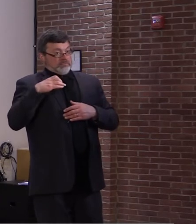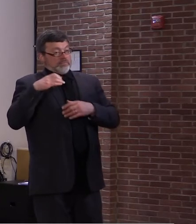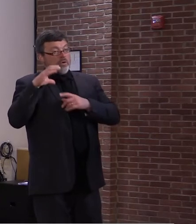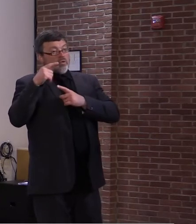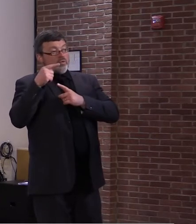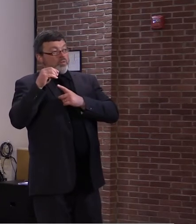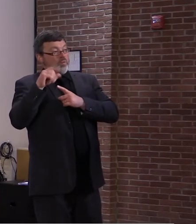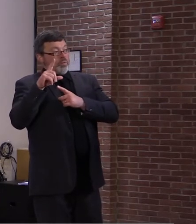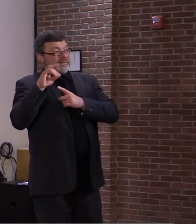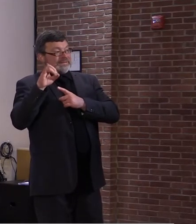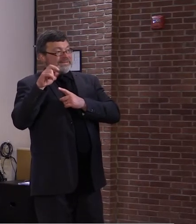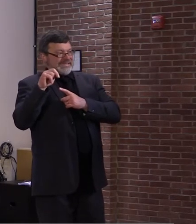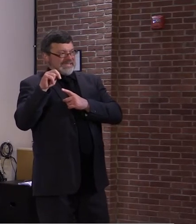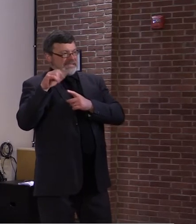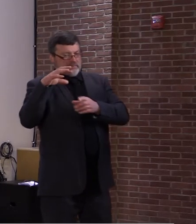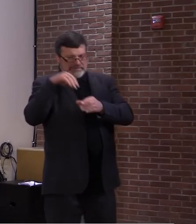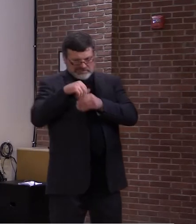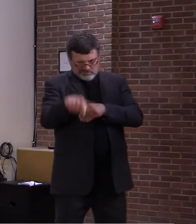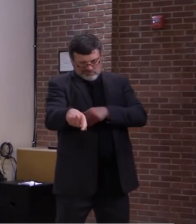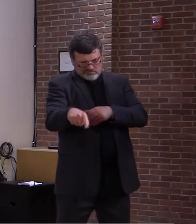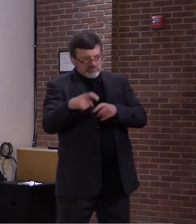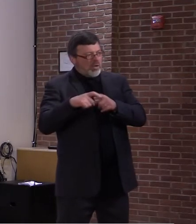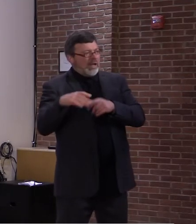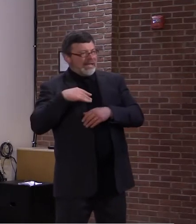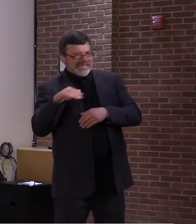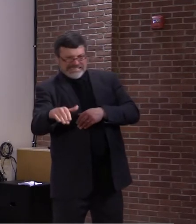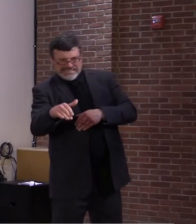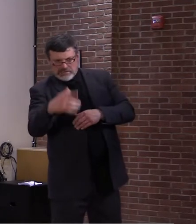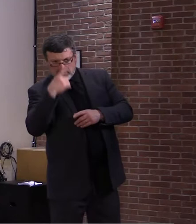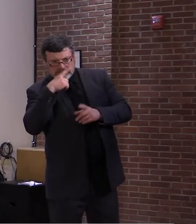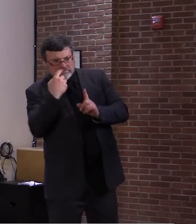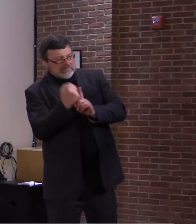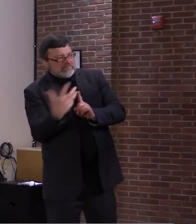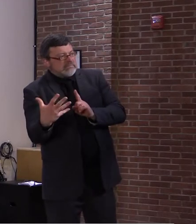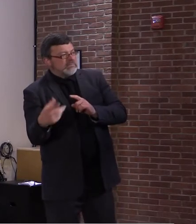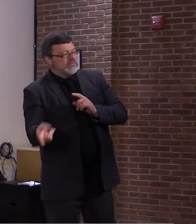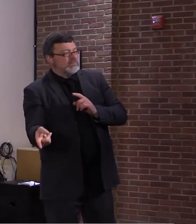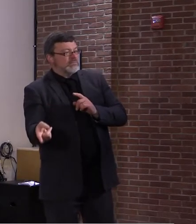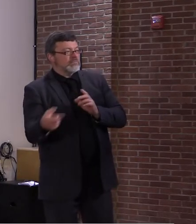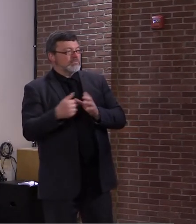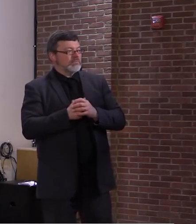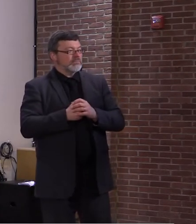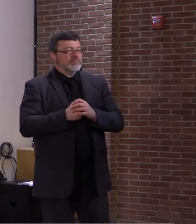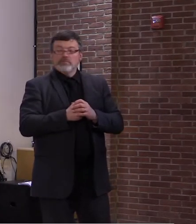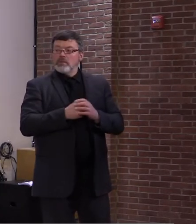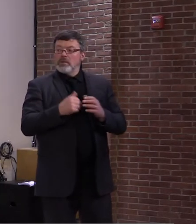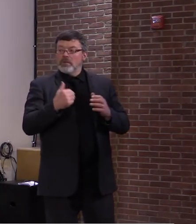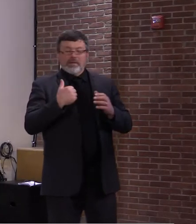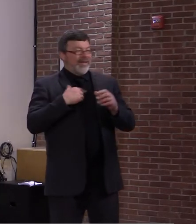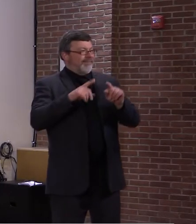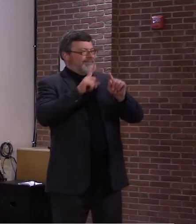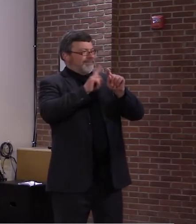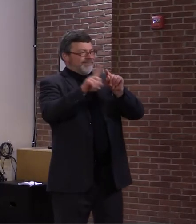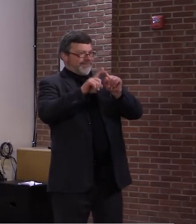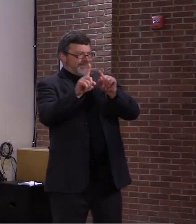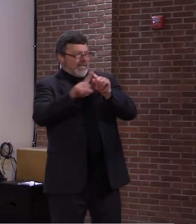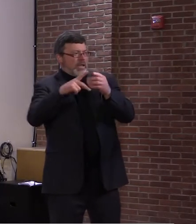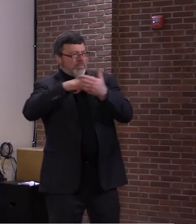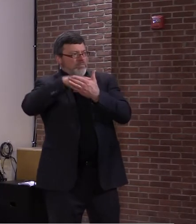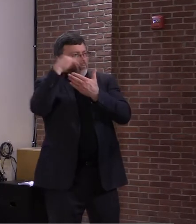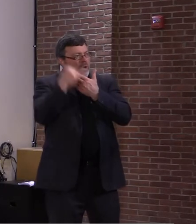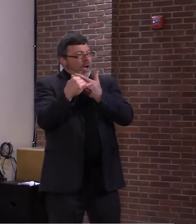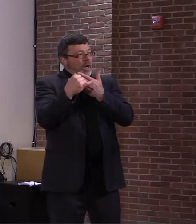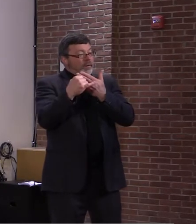a list right in front of her and can probably help me out. But these are projects that really range from child